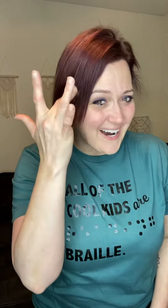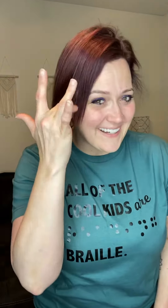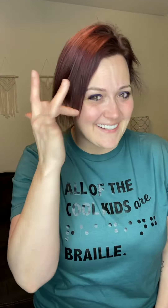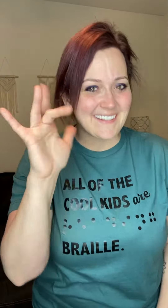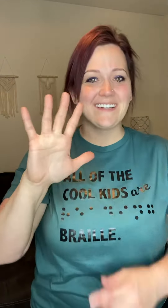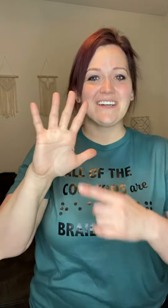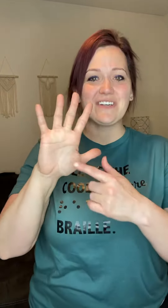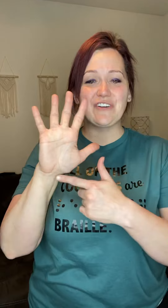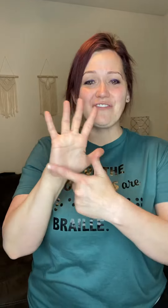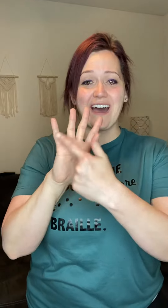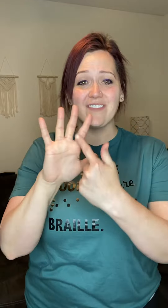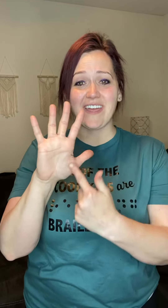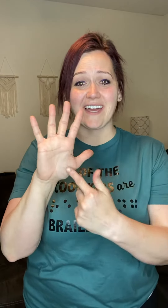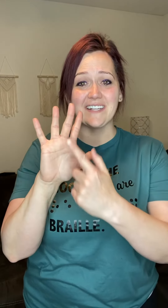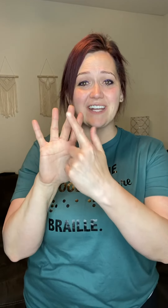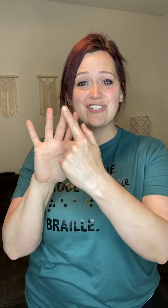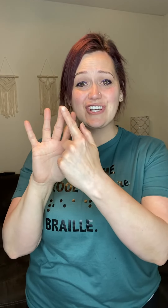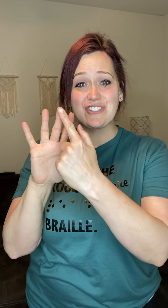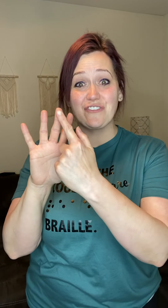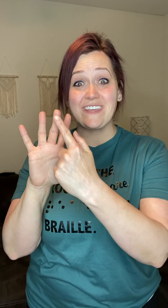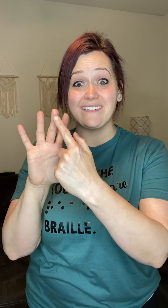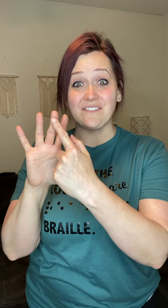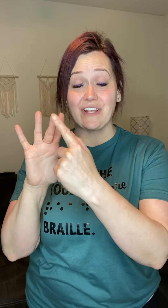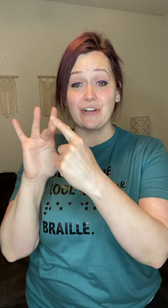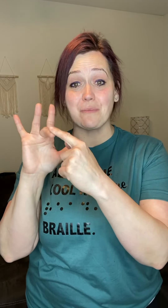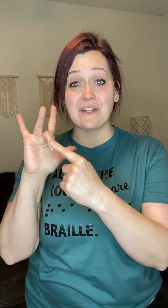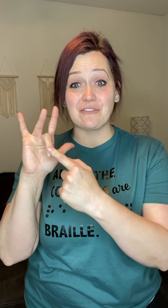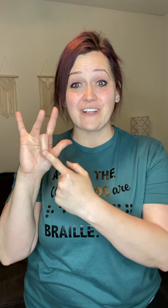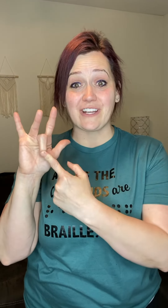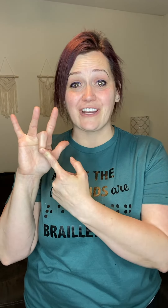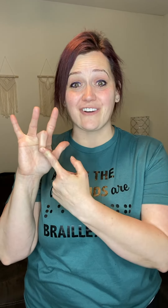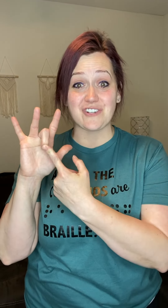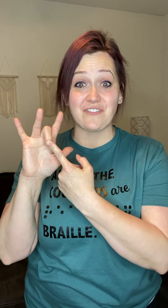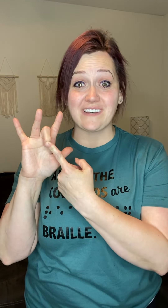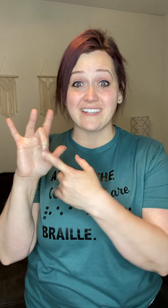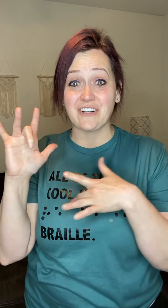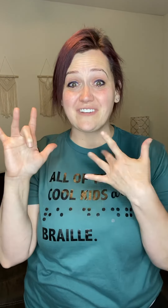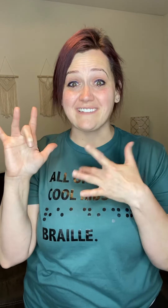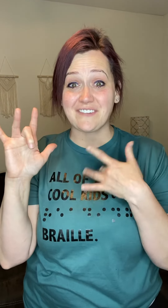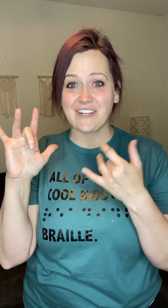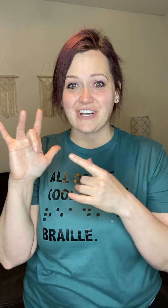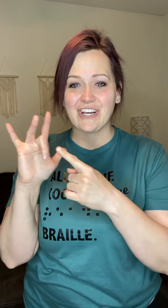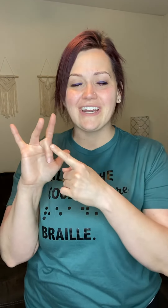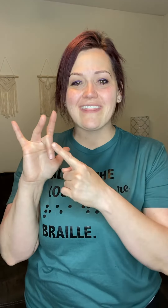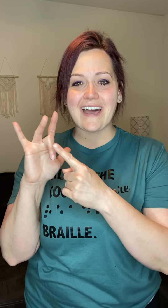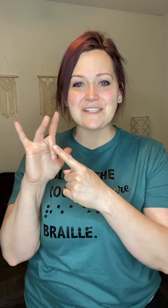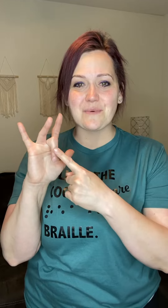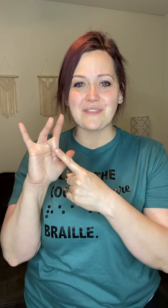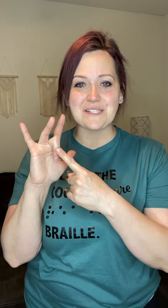Why? Your 5 hand and just your feeling finger, your middle finger here is your feeling finger. That's the one that's gonna